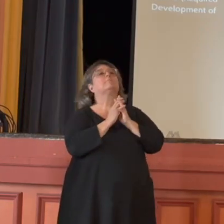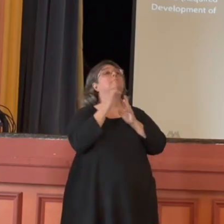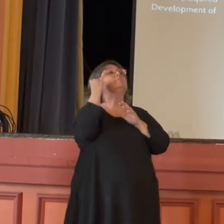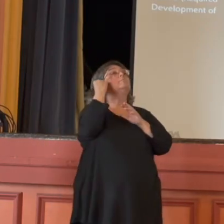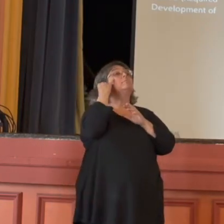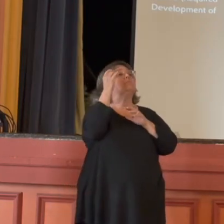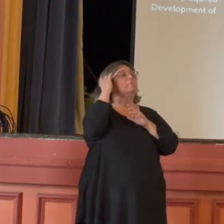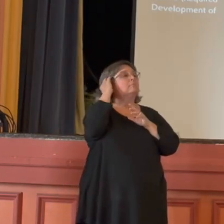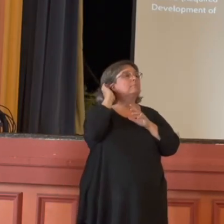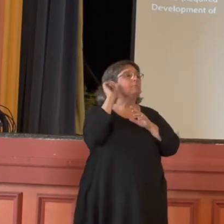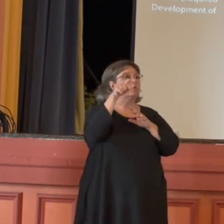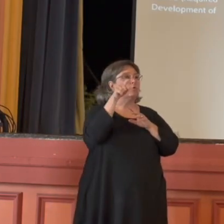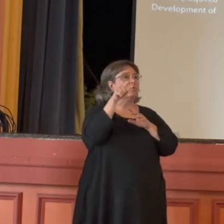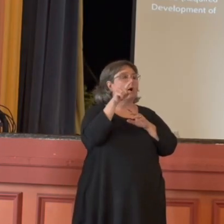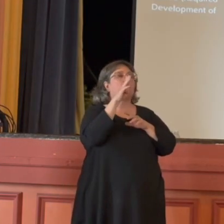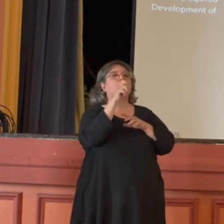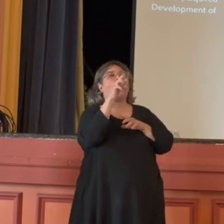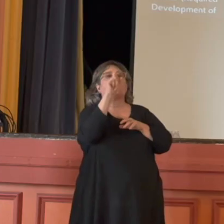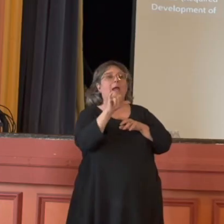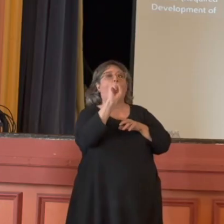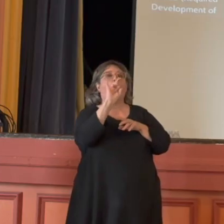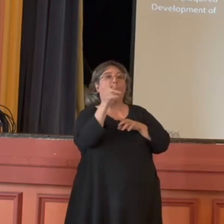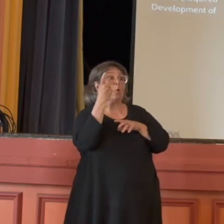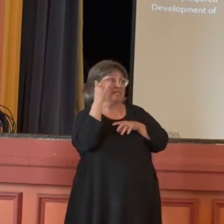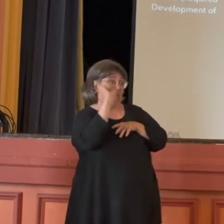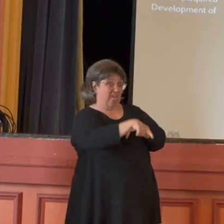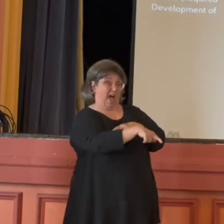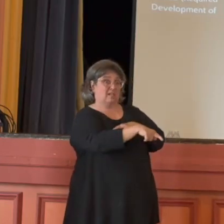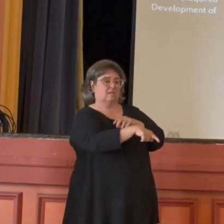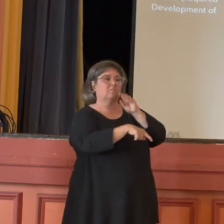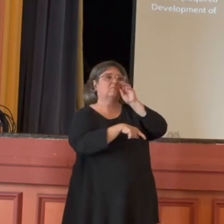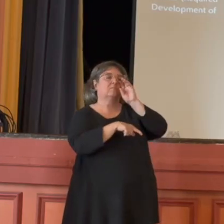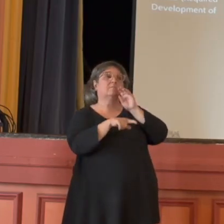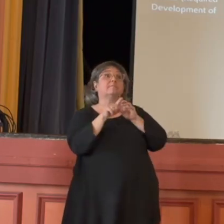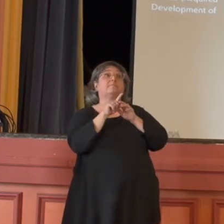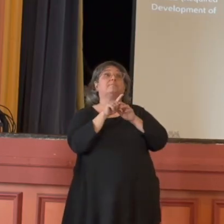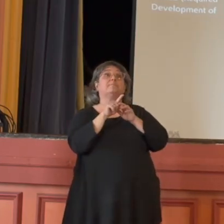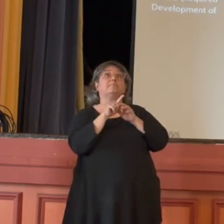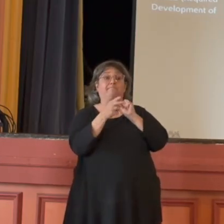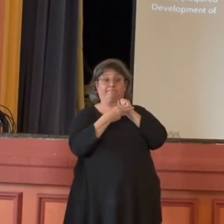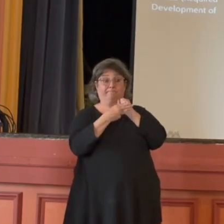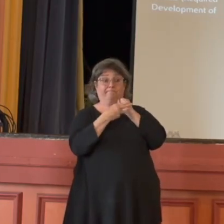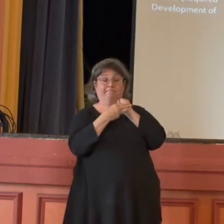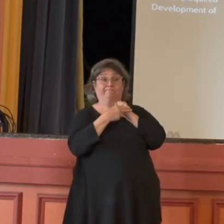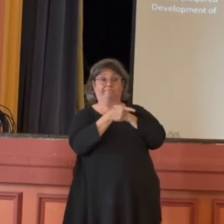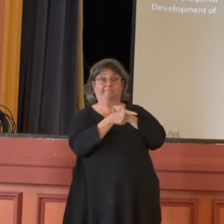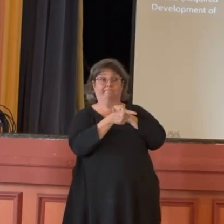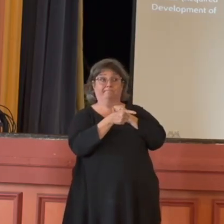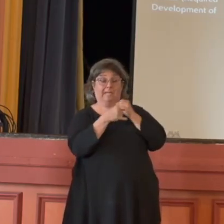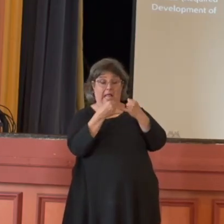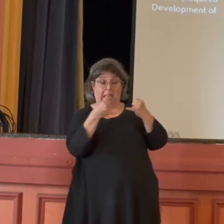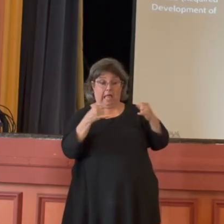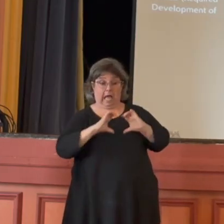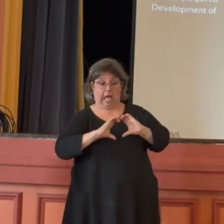you were off at Broadway and Oak, you've seen that, where we stored in the line